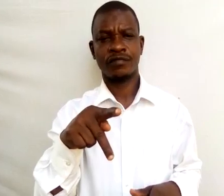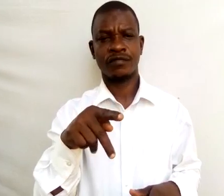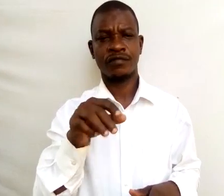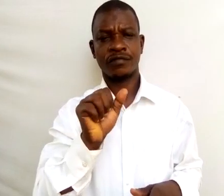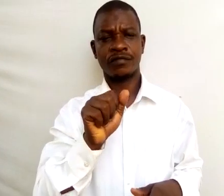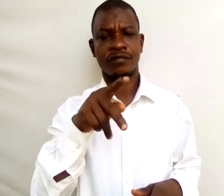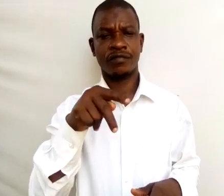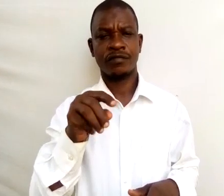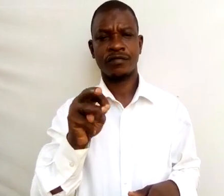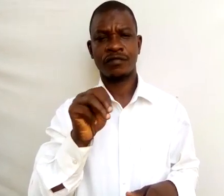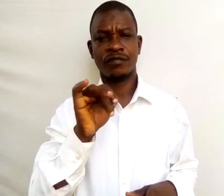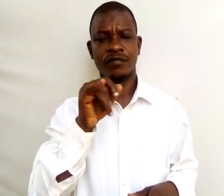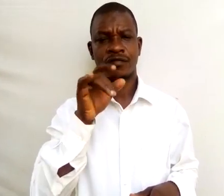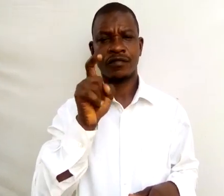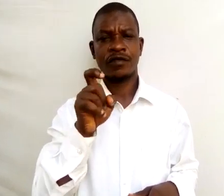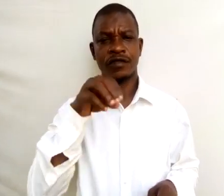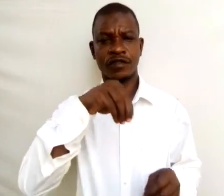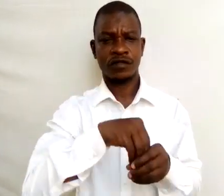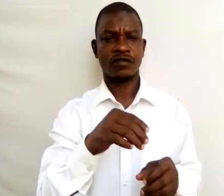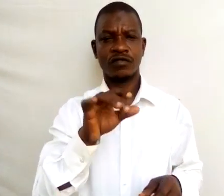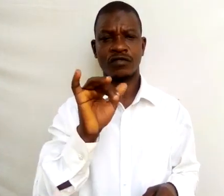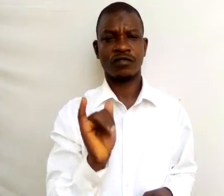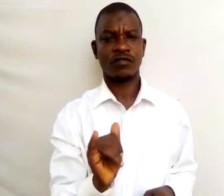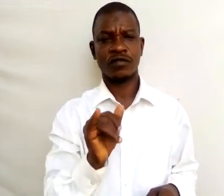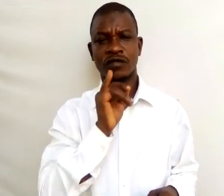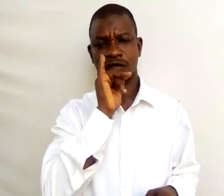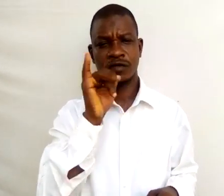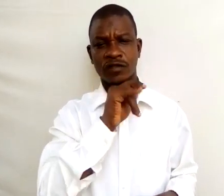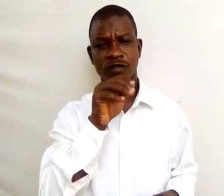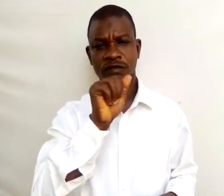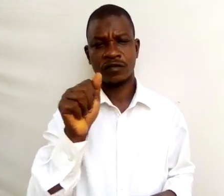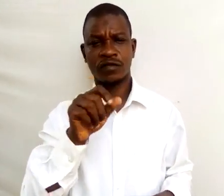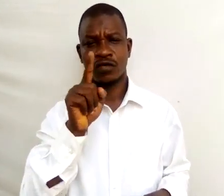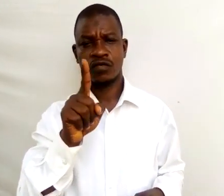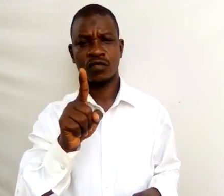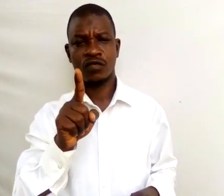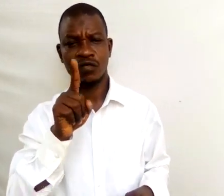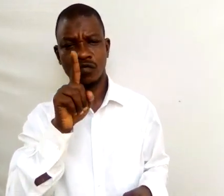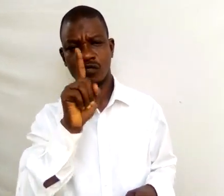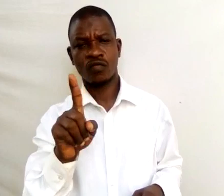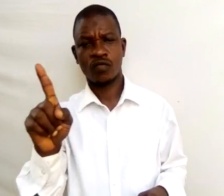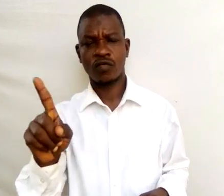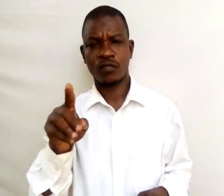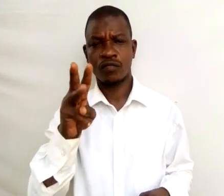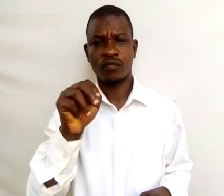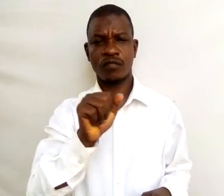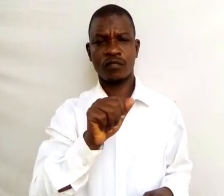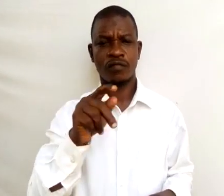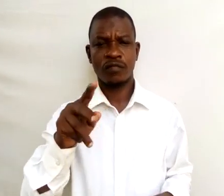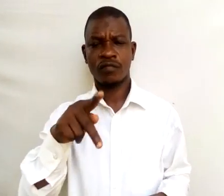maps X into Y is a one-one mapping